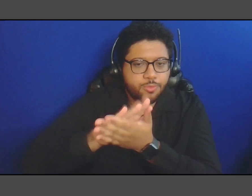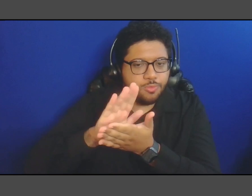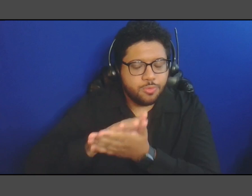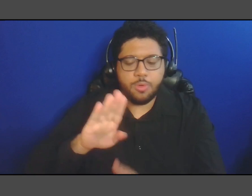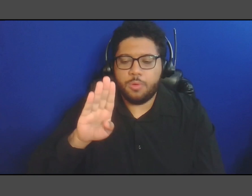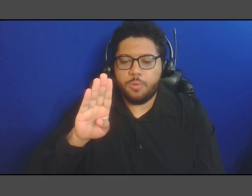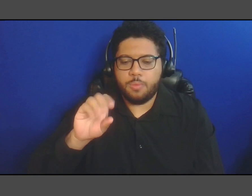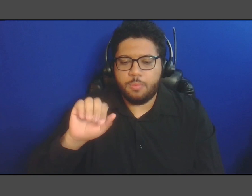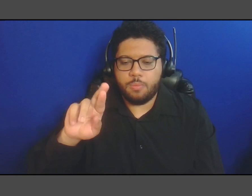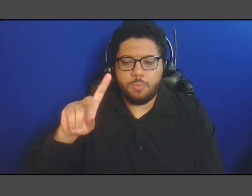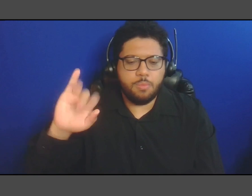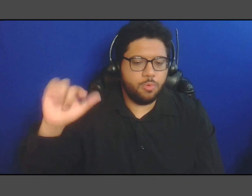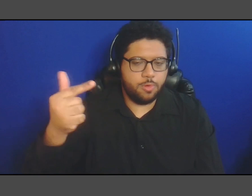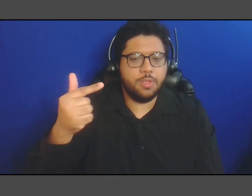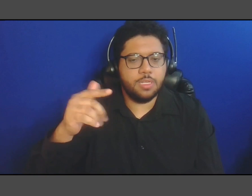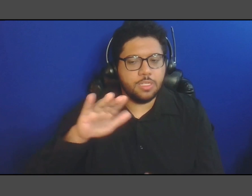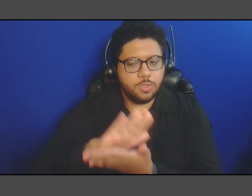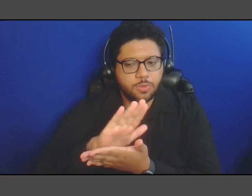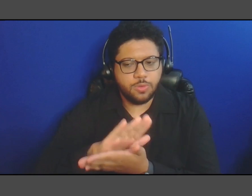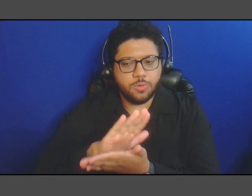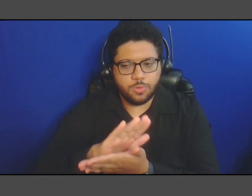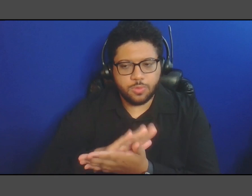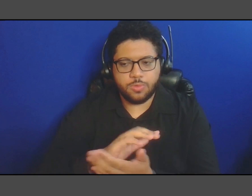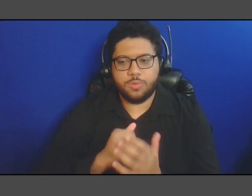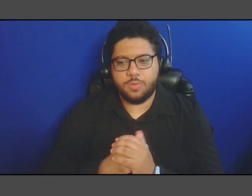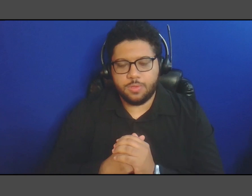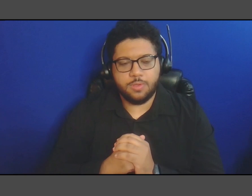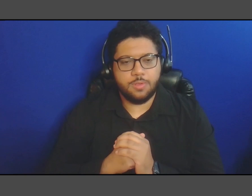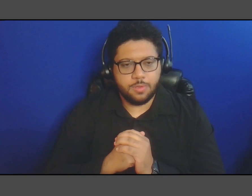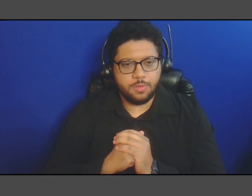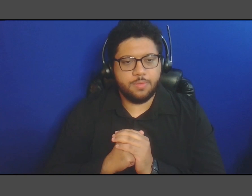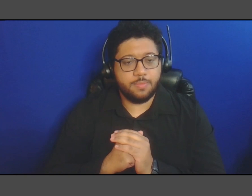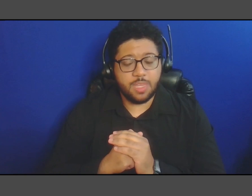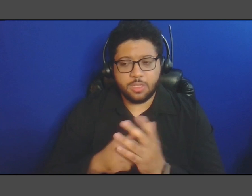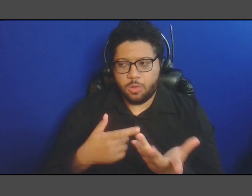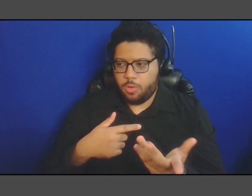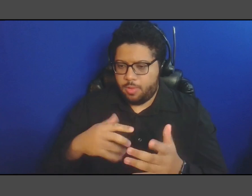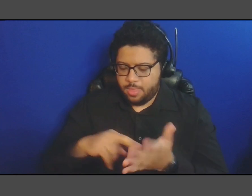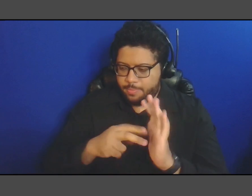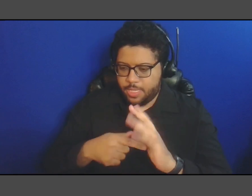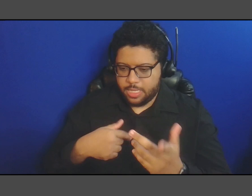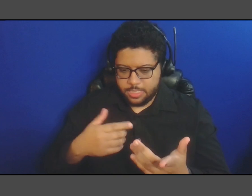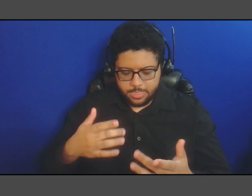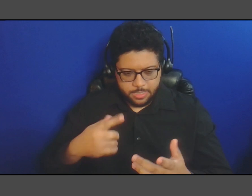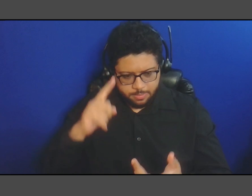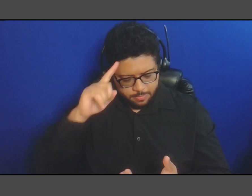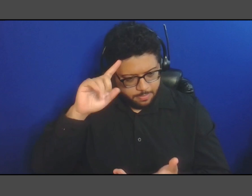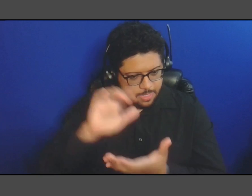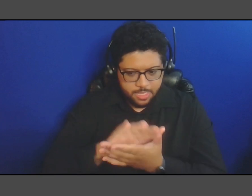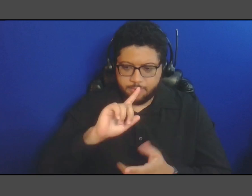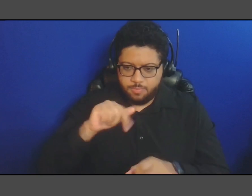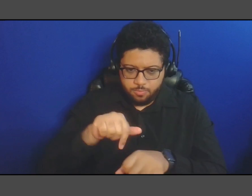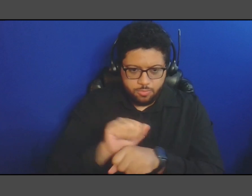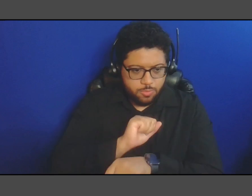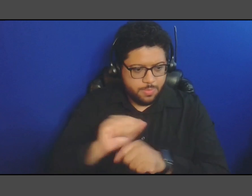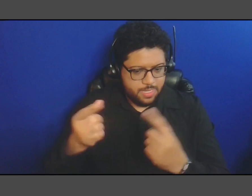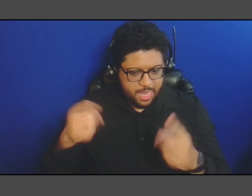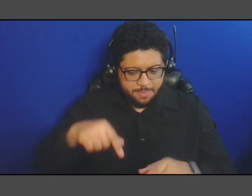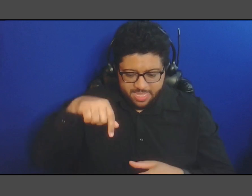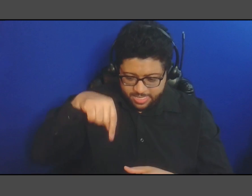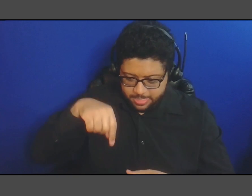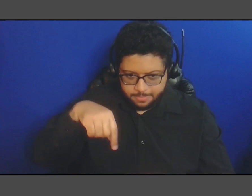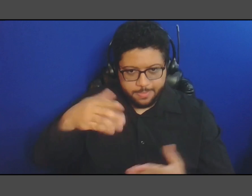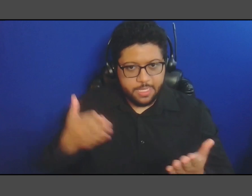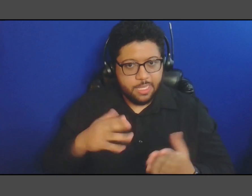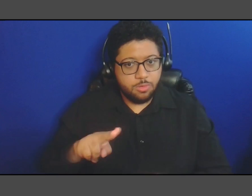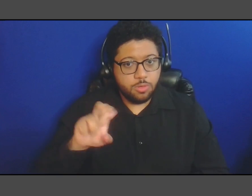even believe that this happened in our country. So we lay out all the facts. The first